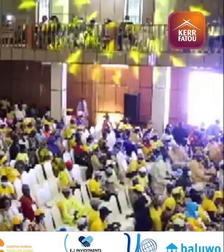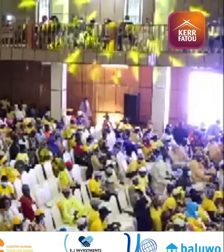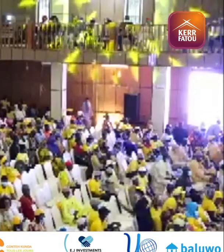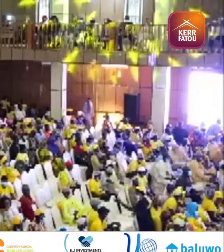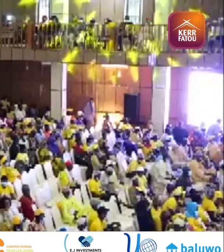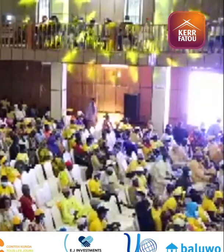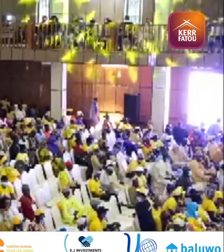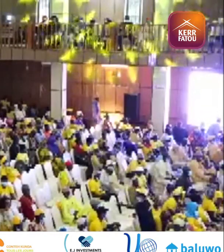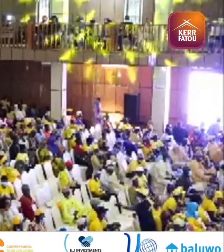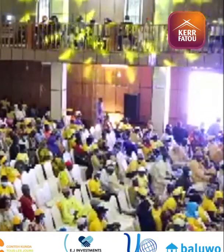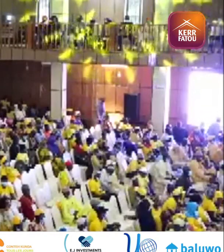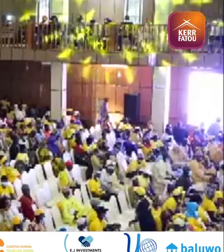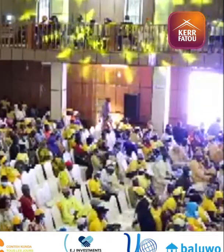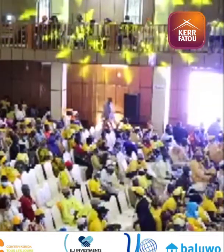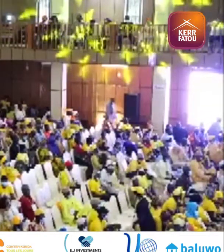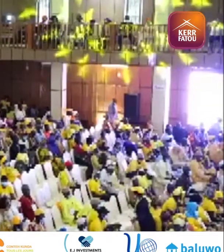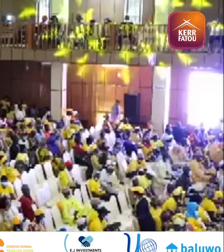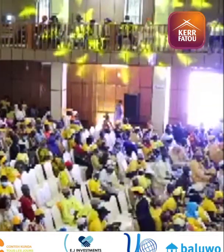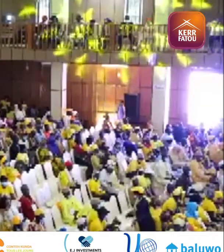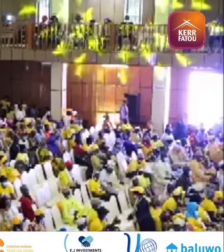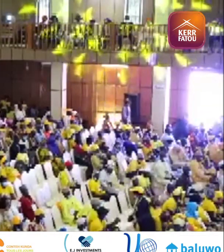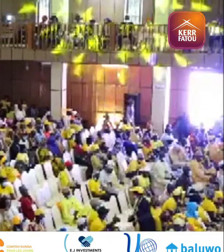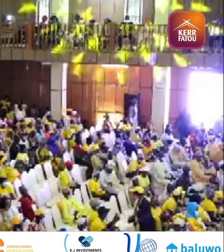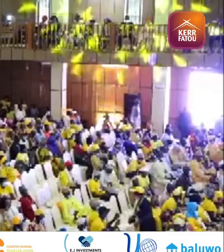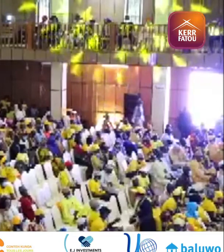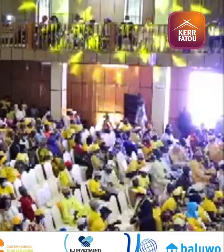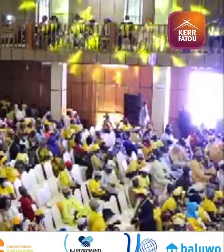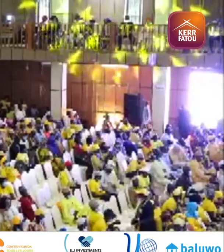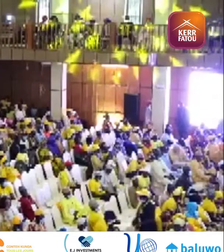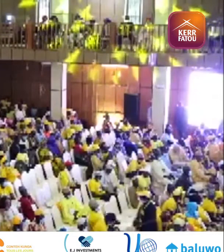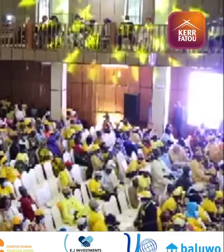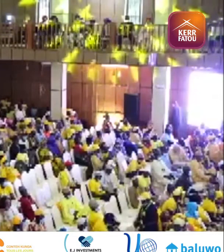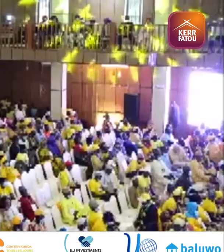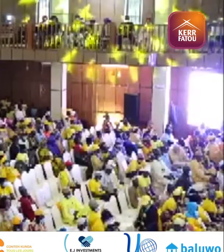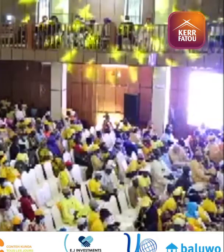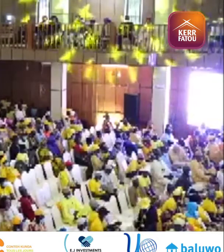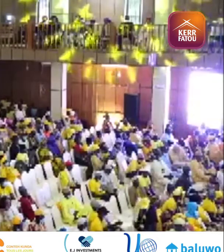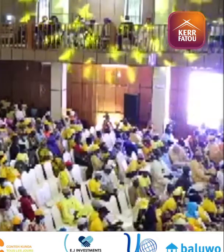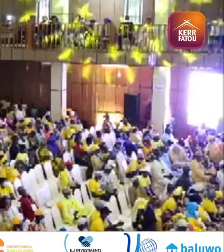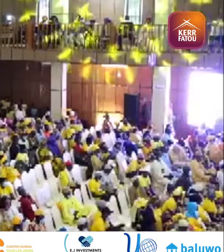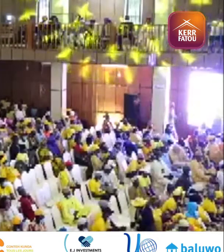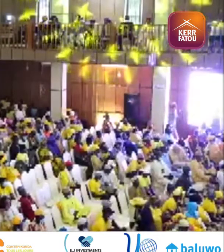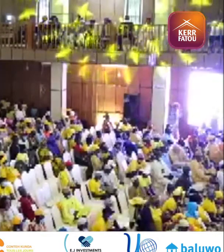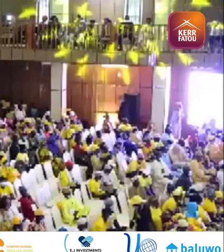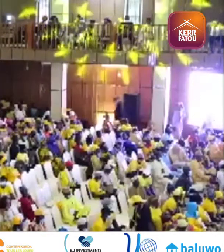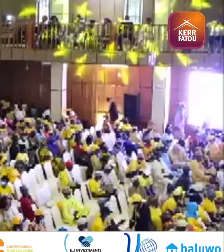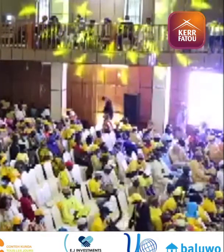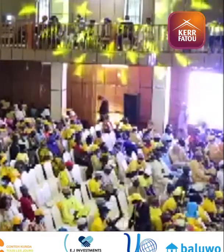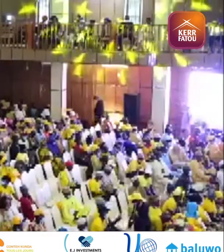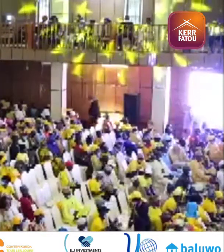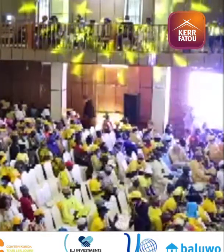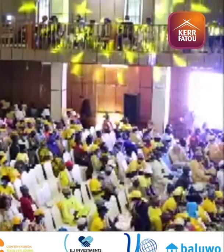sectors, they have scarcely any semblance of knowledge to move this country forward.